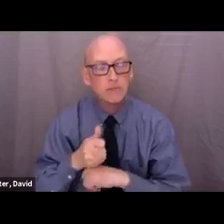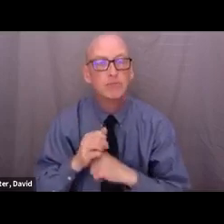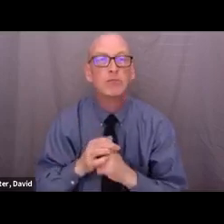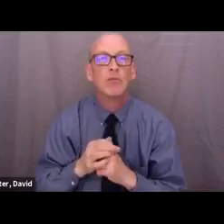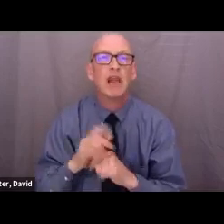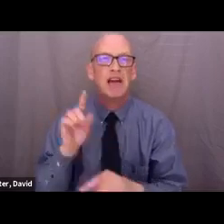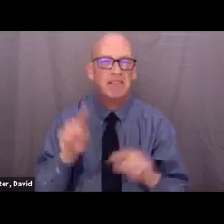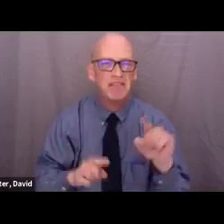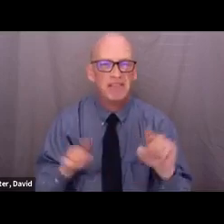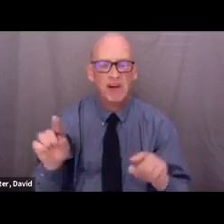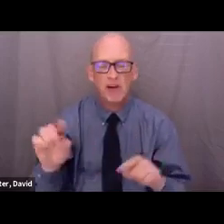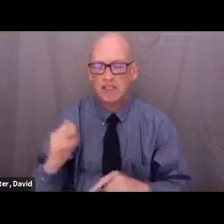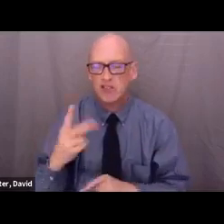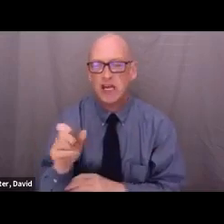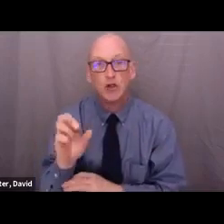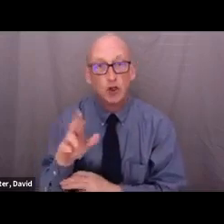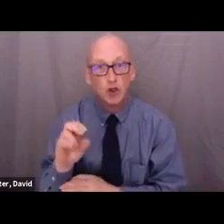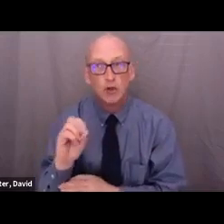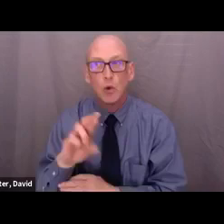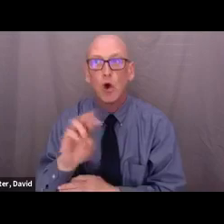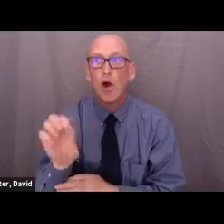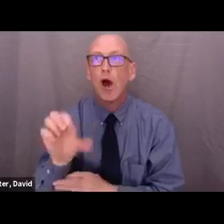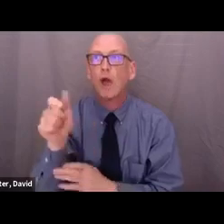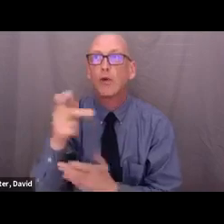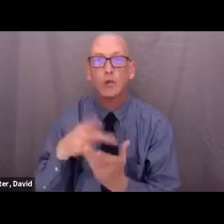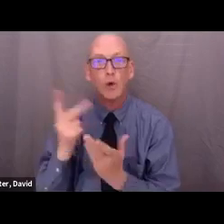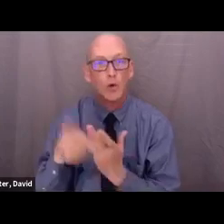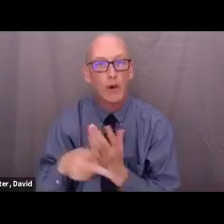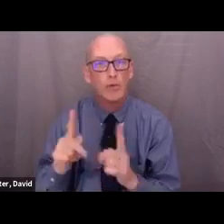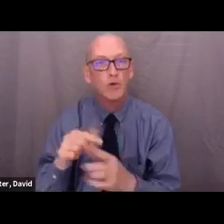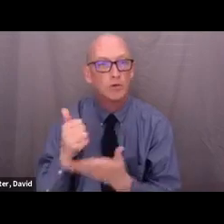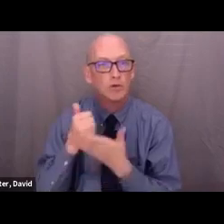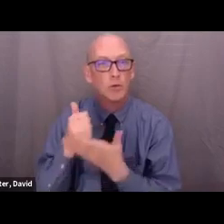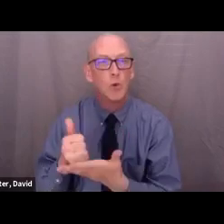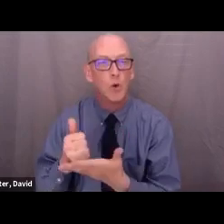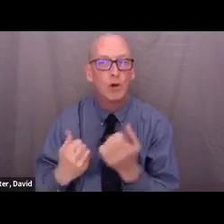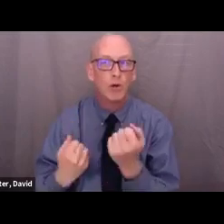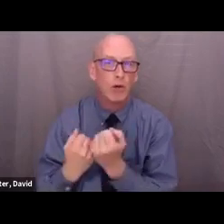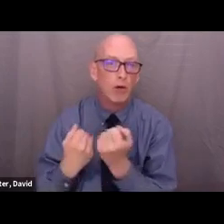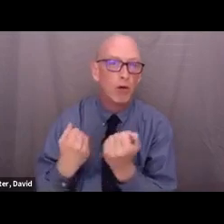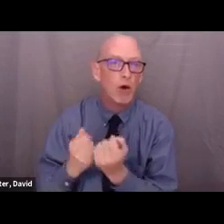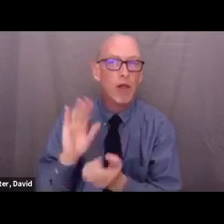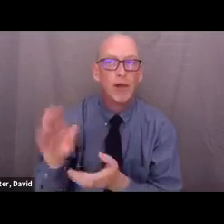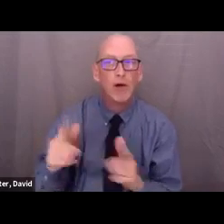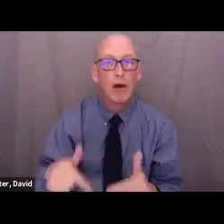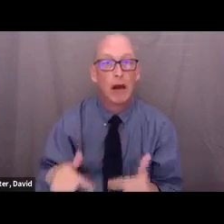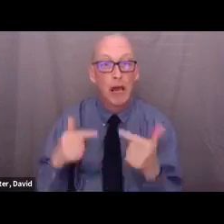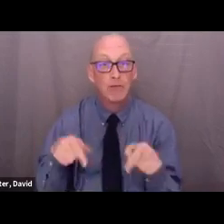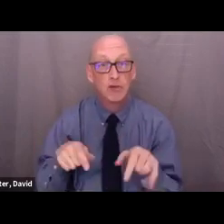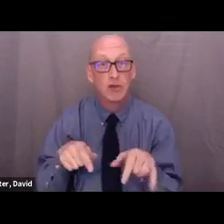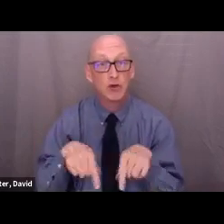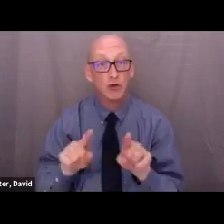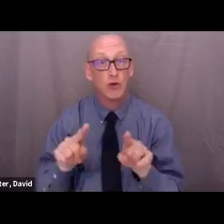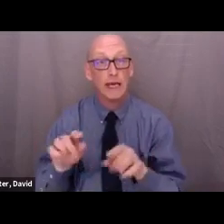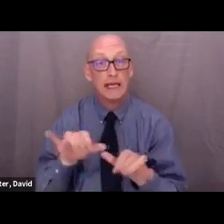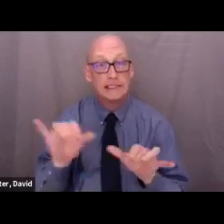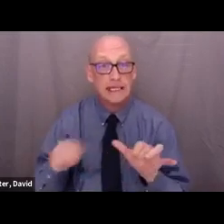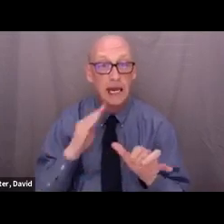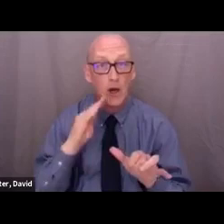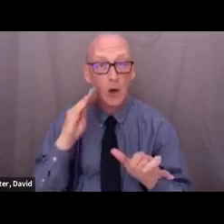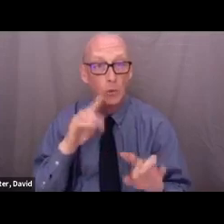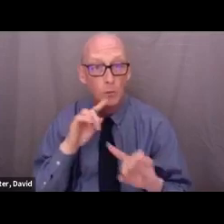various other shelters or other programs that help to support their lives during the stay-at-home order. And for many LGBT